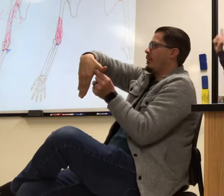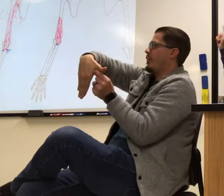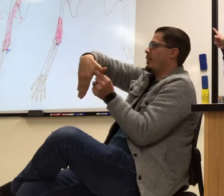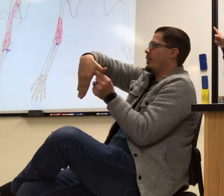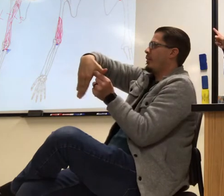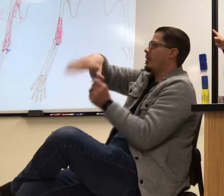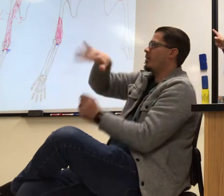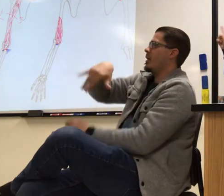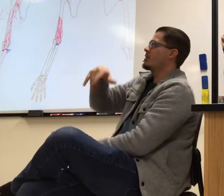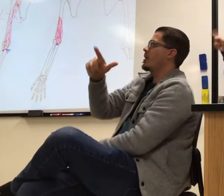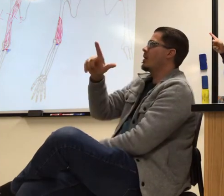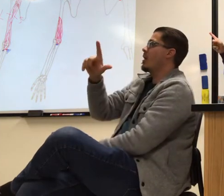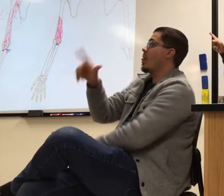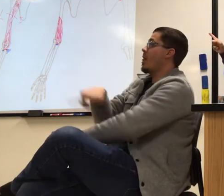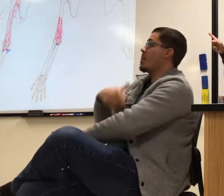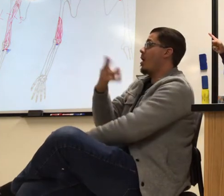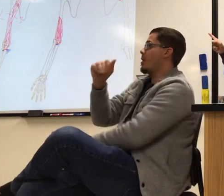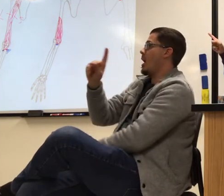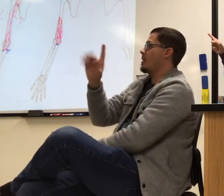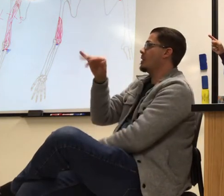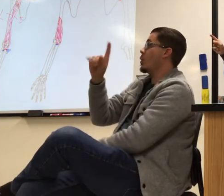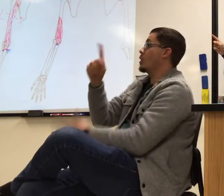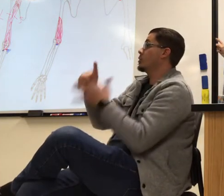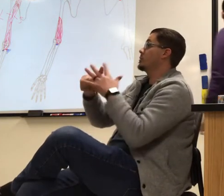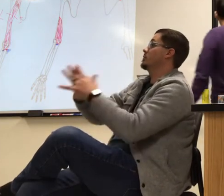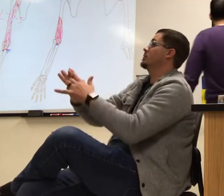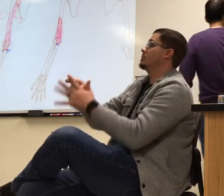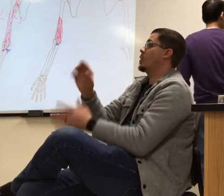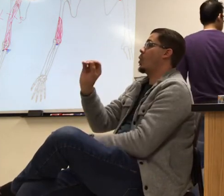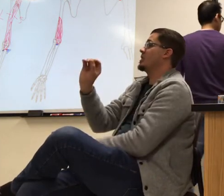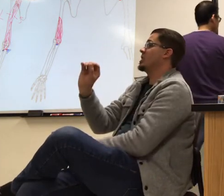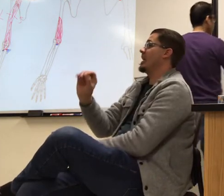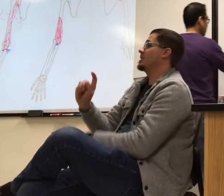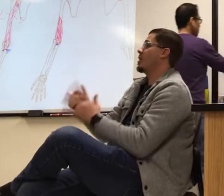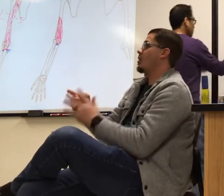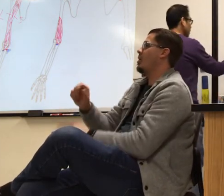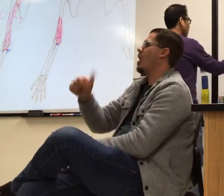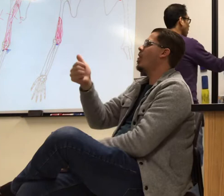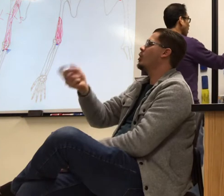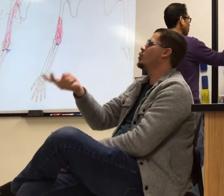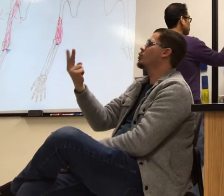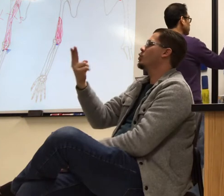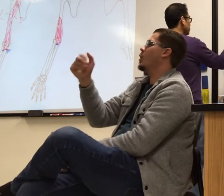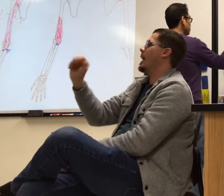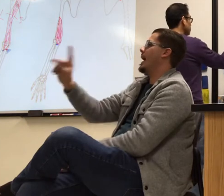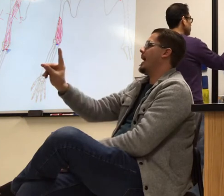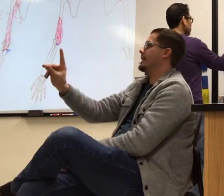So that's the long head. That's where it originates. The other two heads,